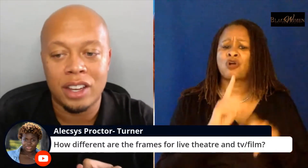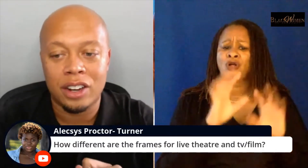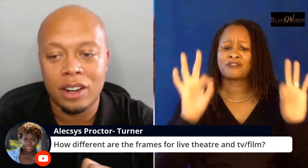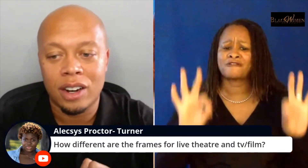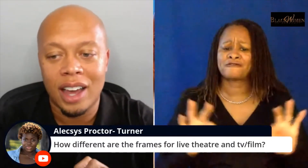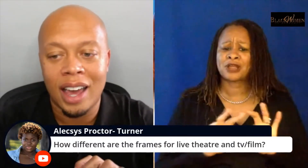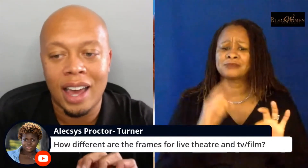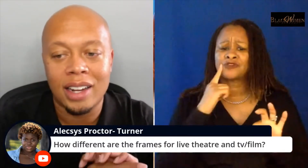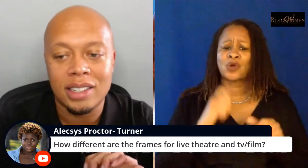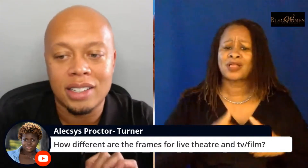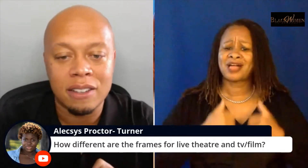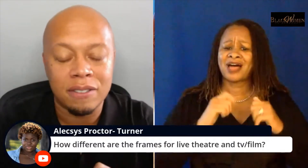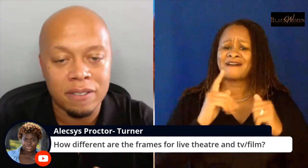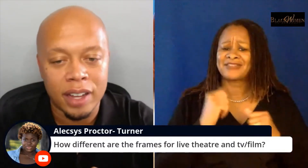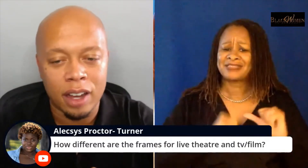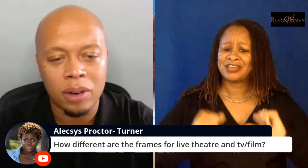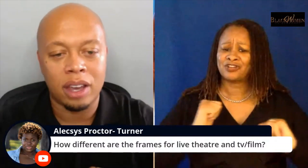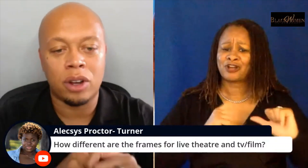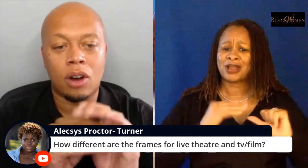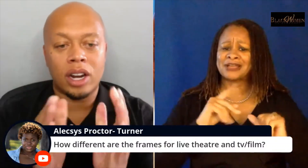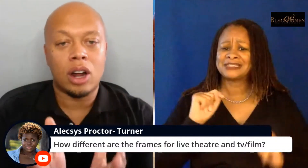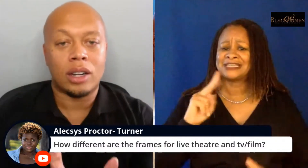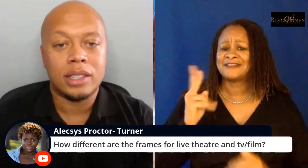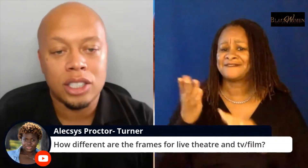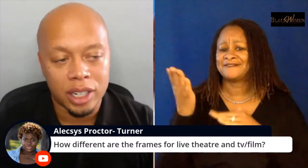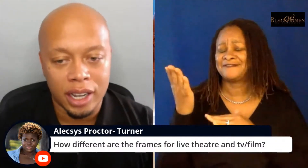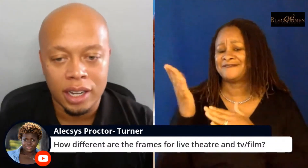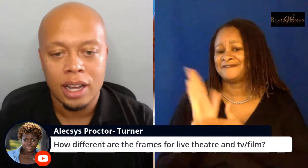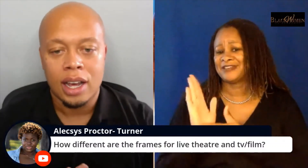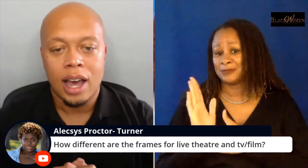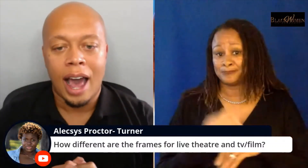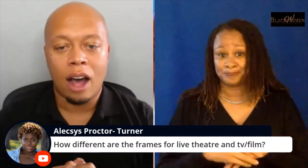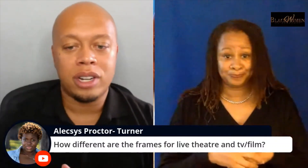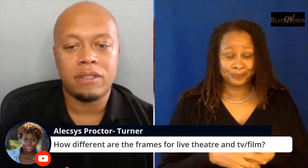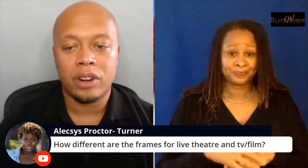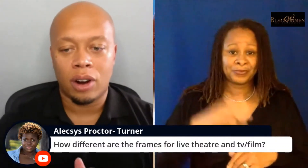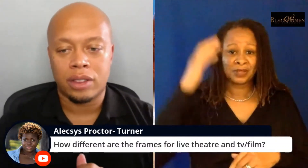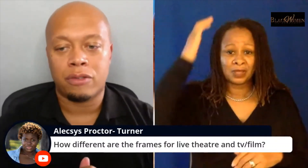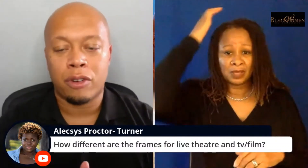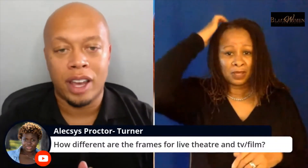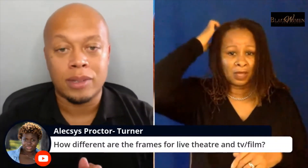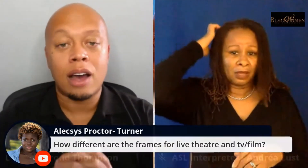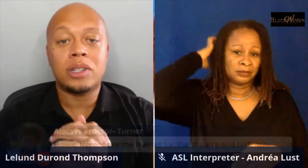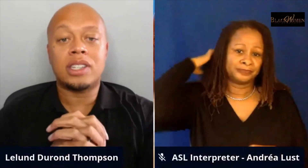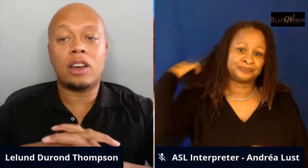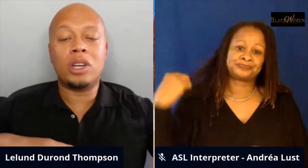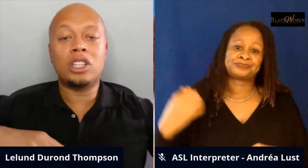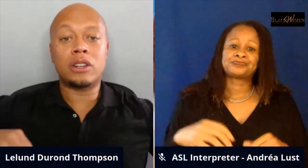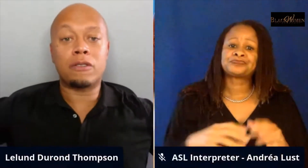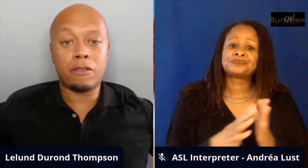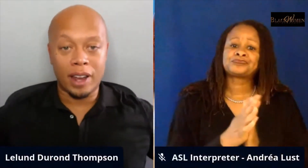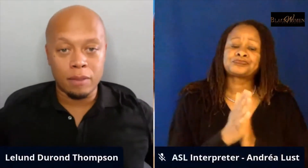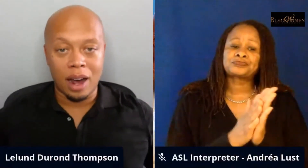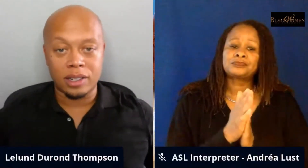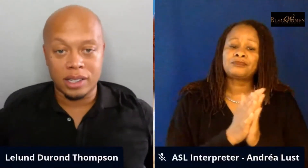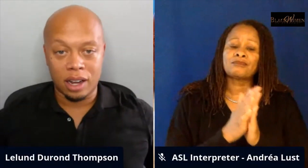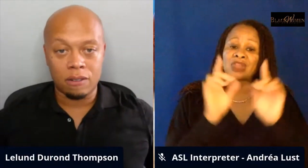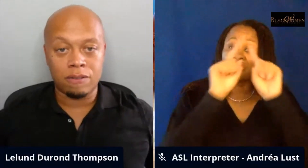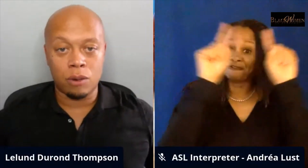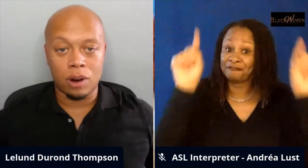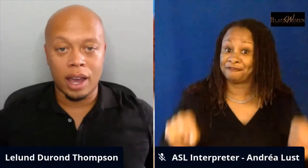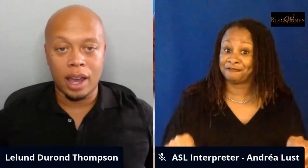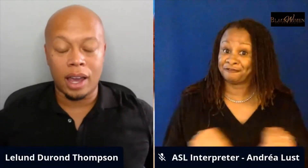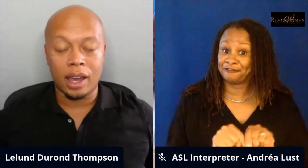live theater and TV film? Okay, regarding auditioning, how different are the frames? I would say we should frame